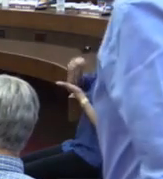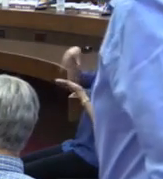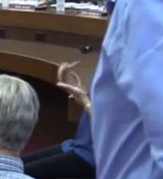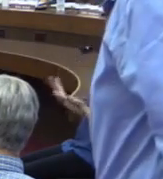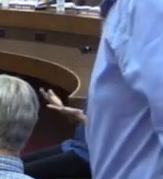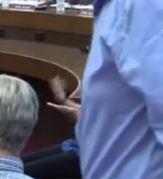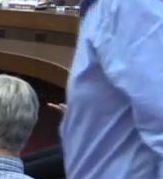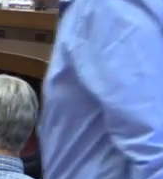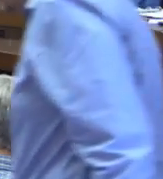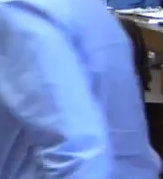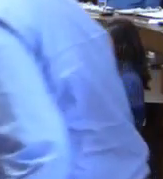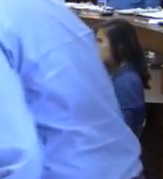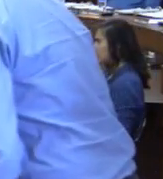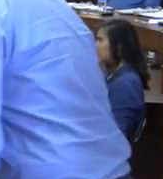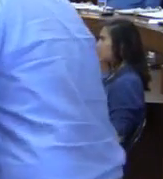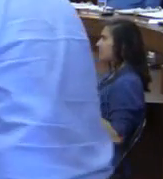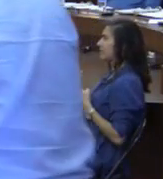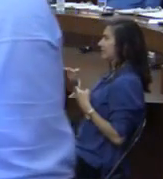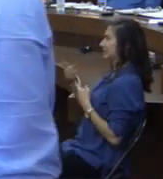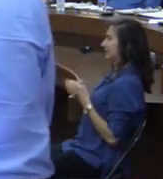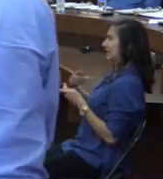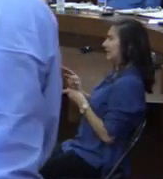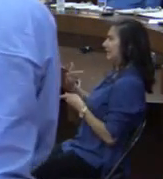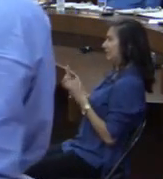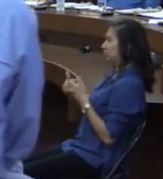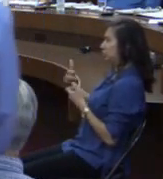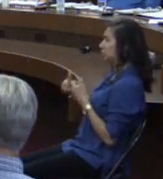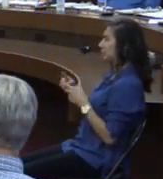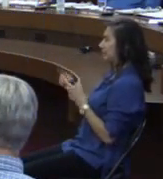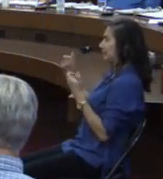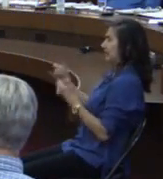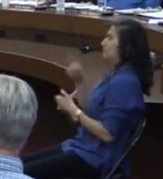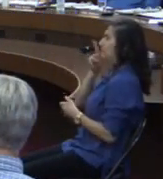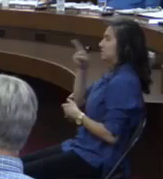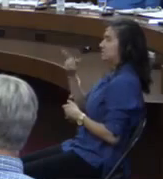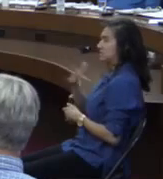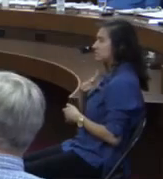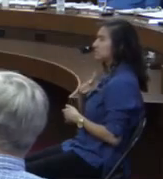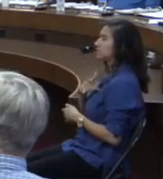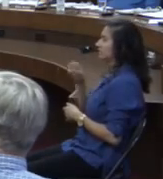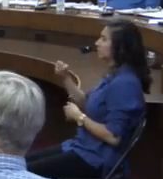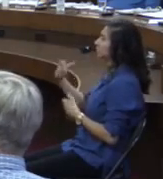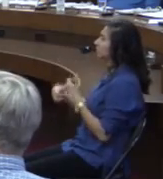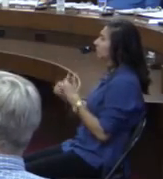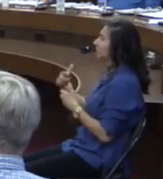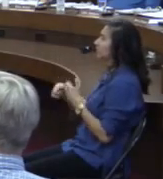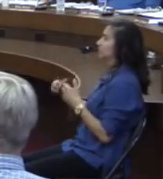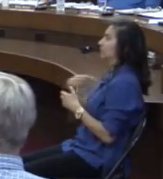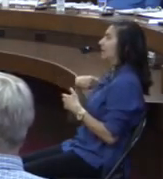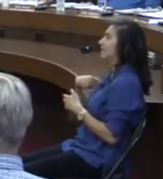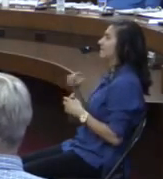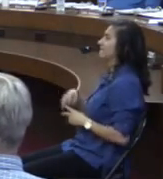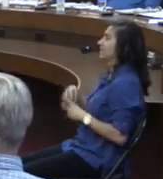and I never thought about these issues, but now it is a problem.